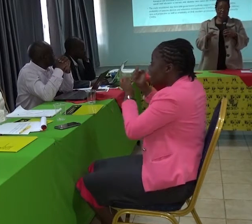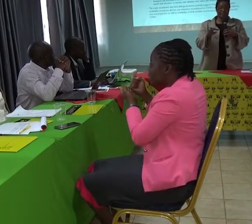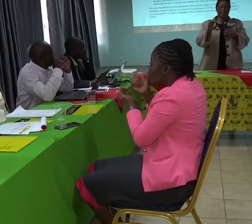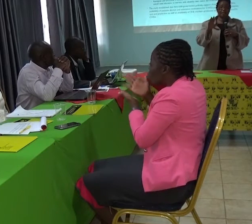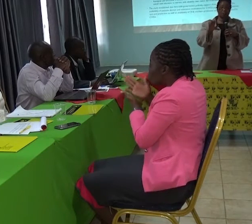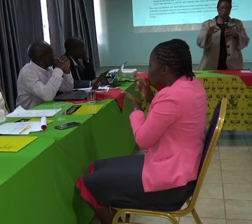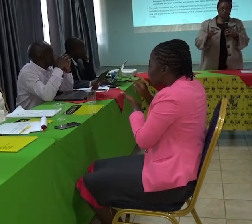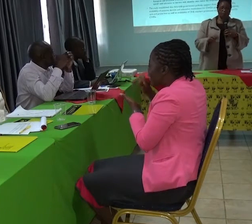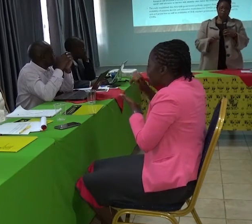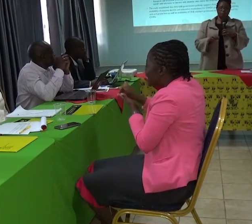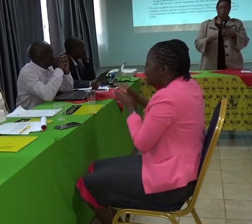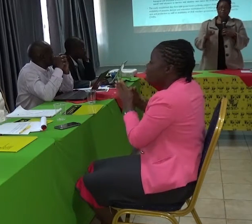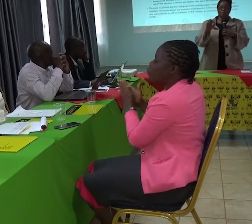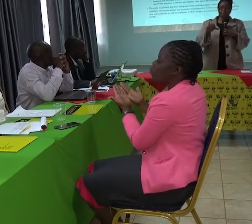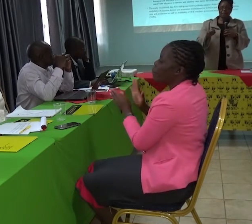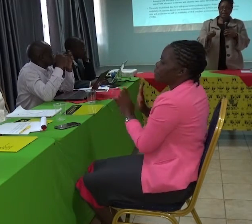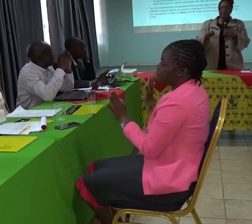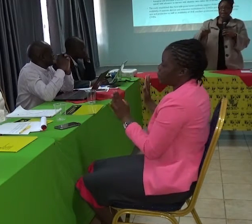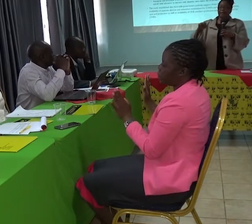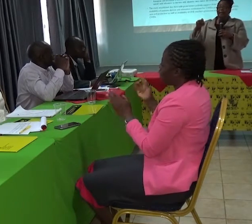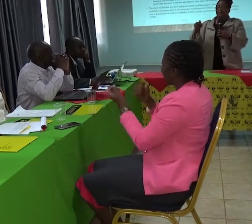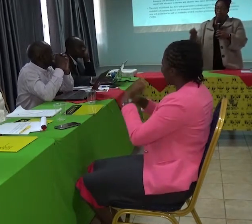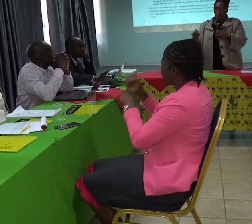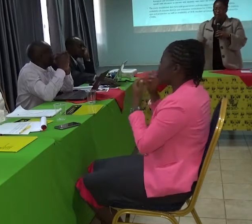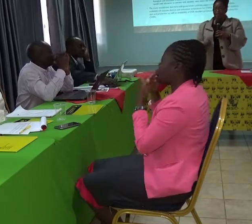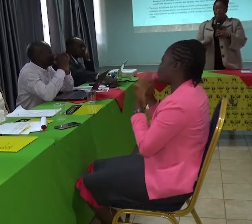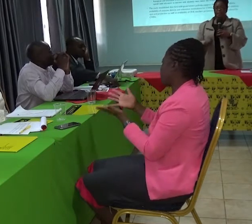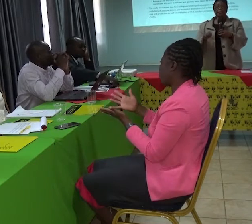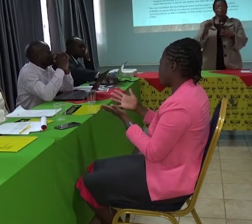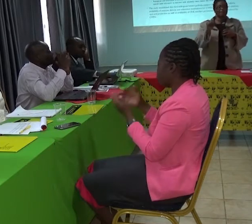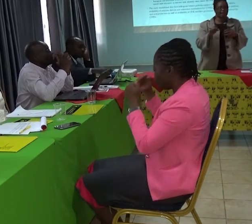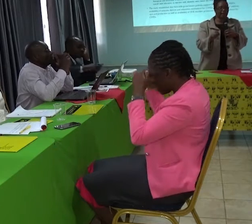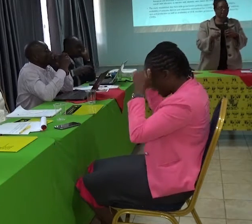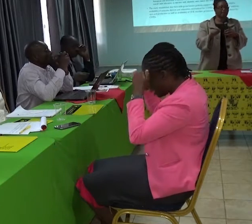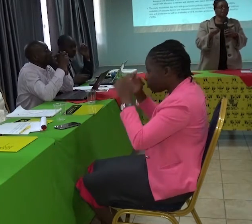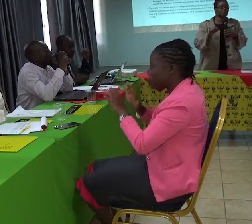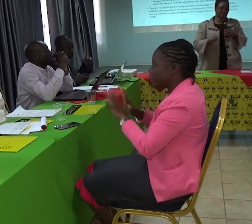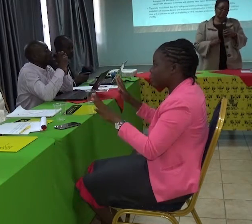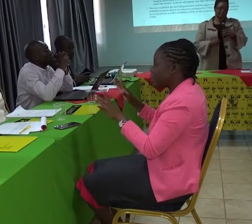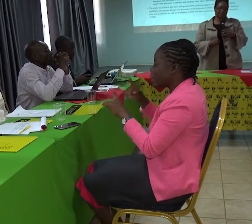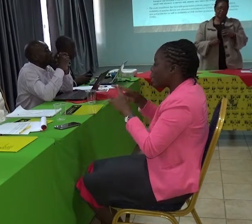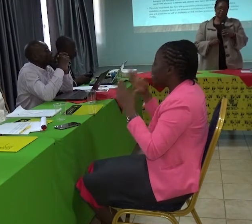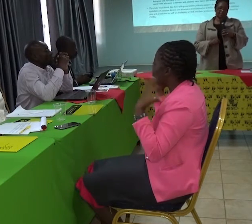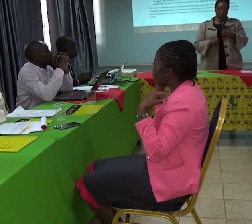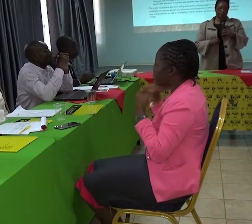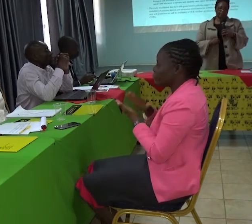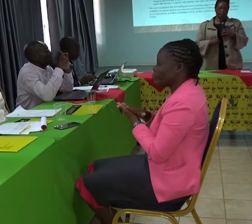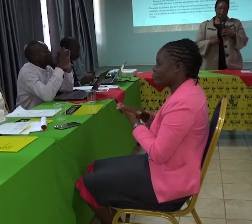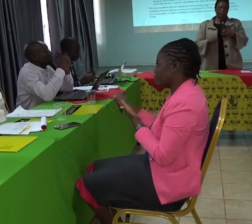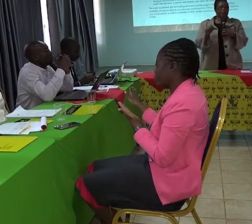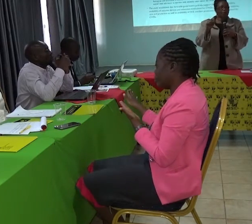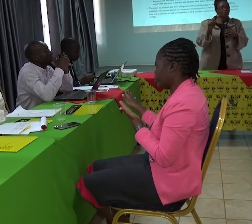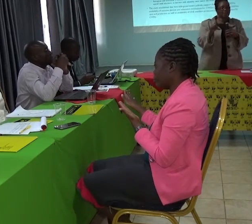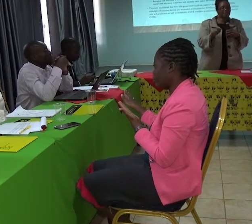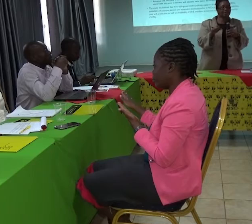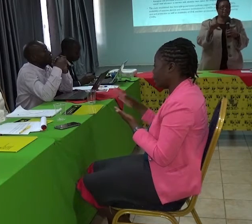remains in the books. It still remains in the academia world. It is not there in practice.